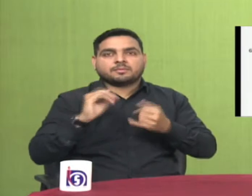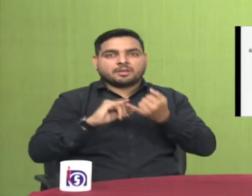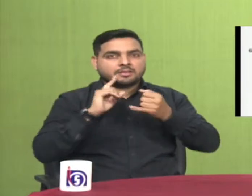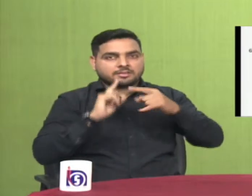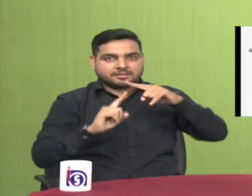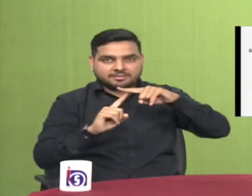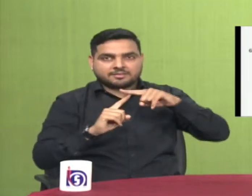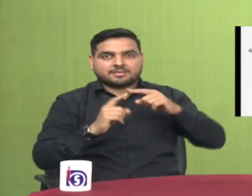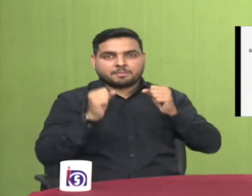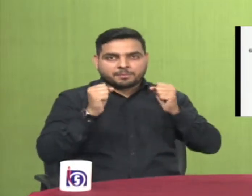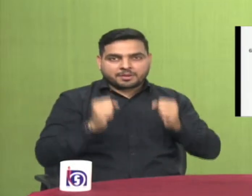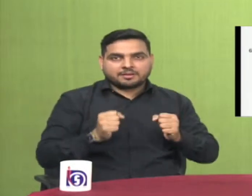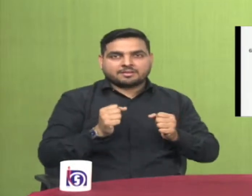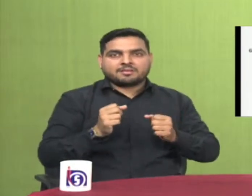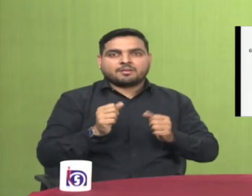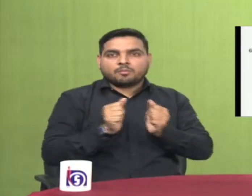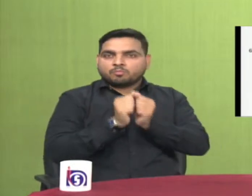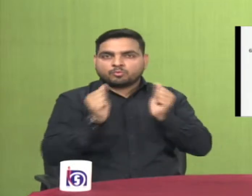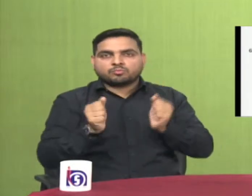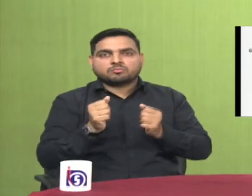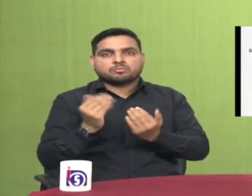erect without support.